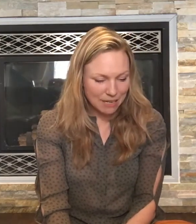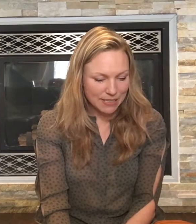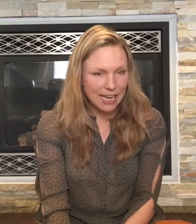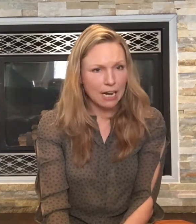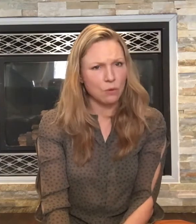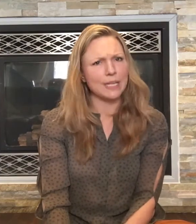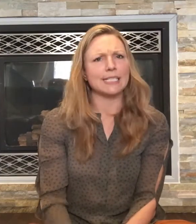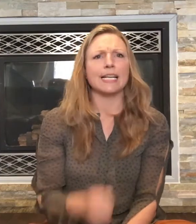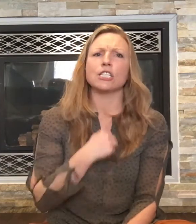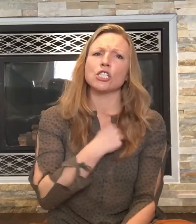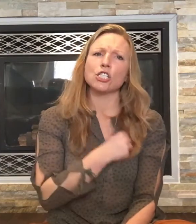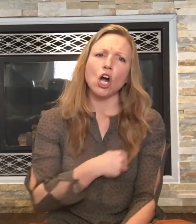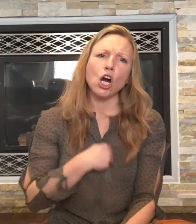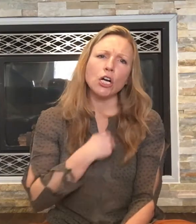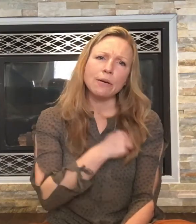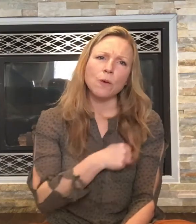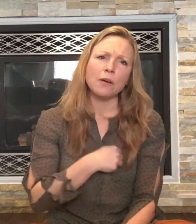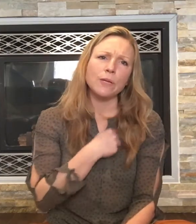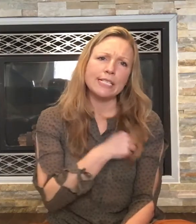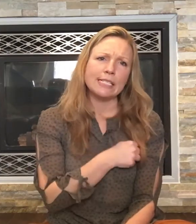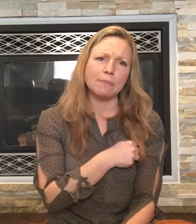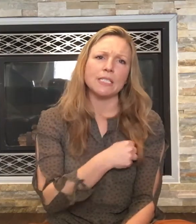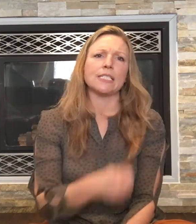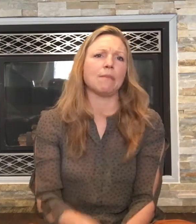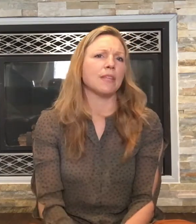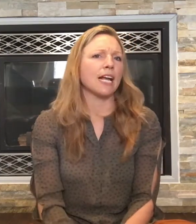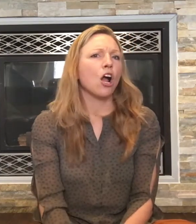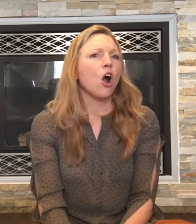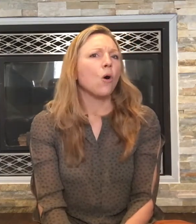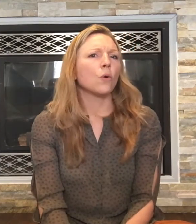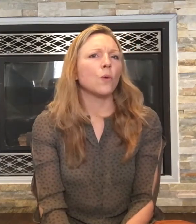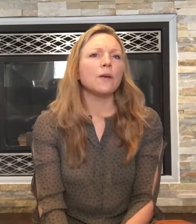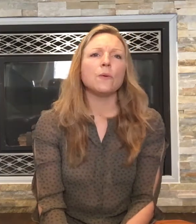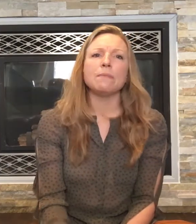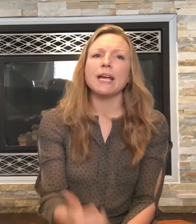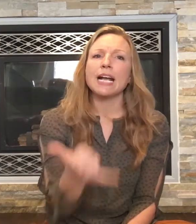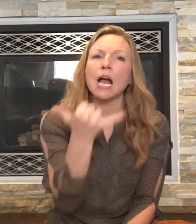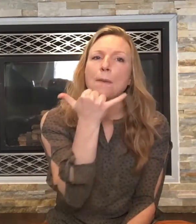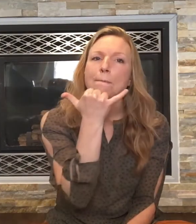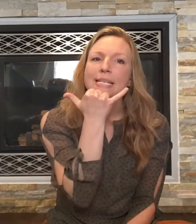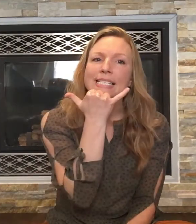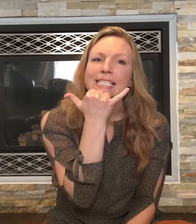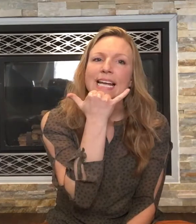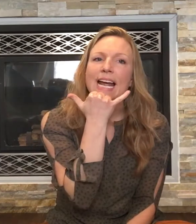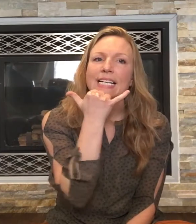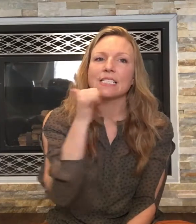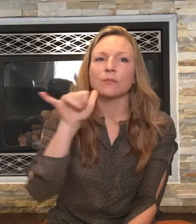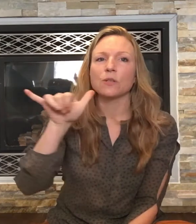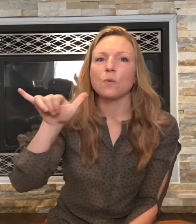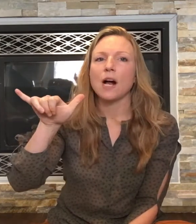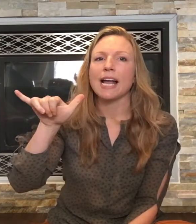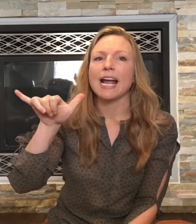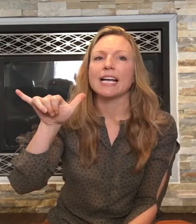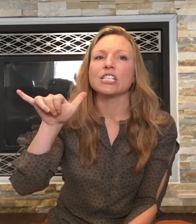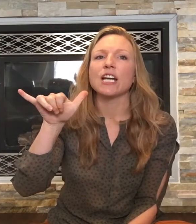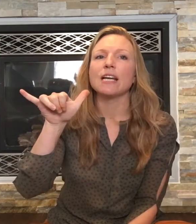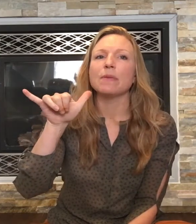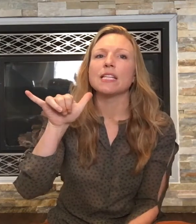we say sorry when we spill something or when we make mistakes. So it's a Y hand shape, and then